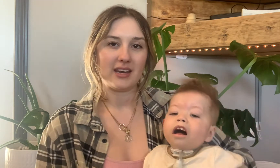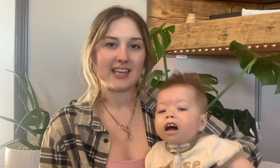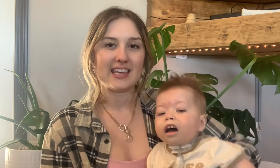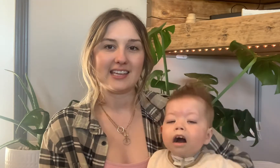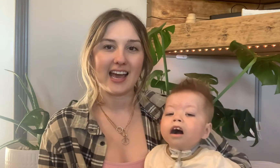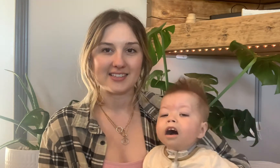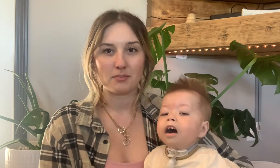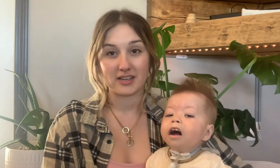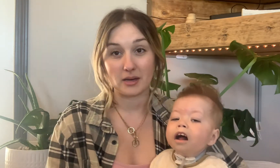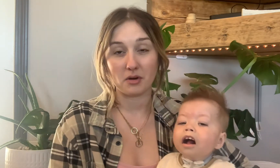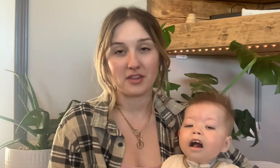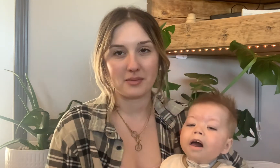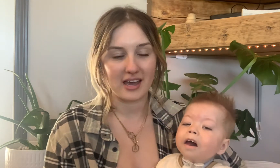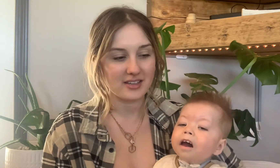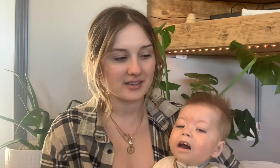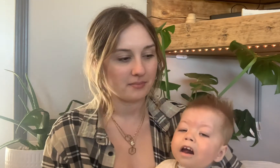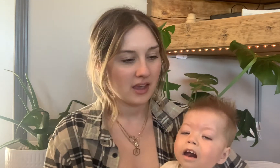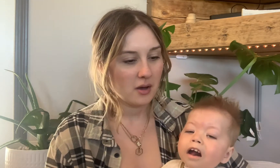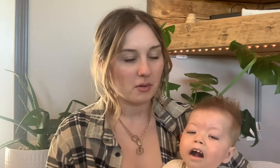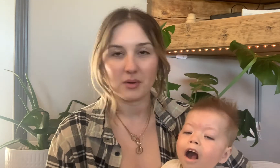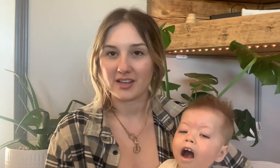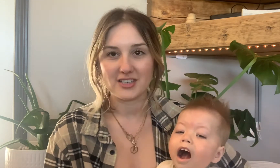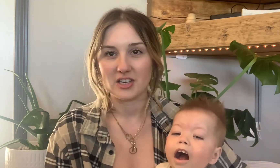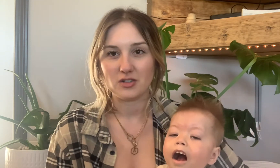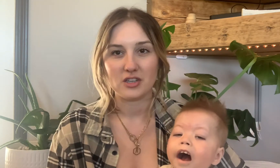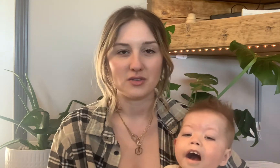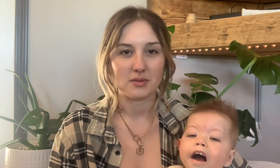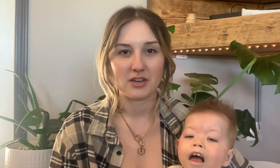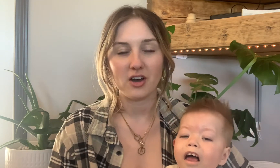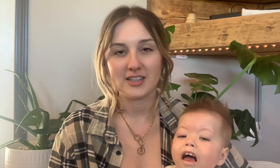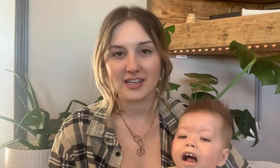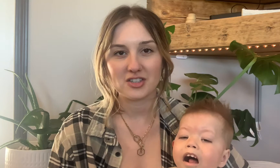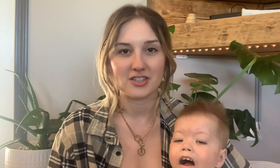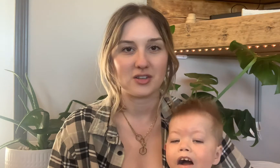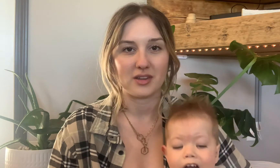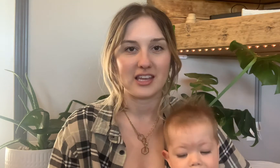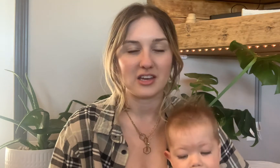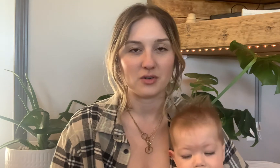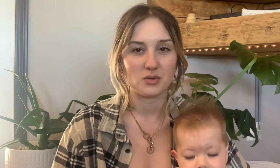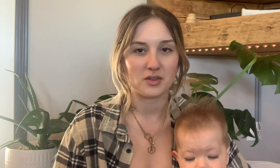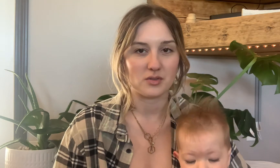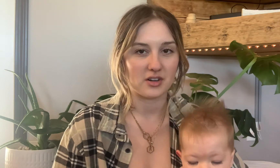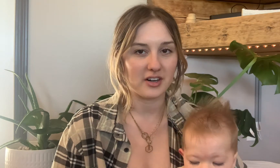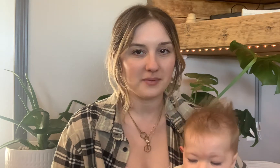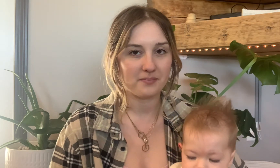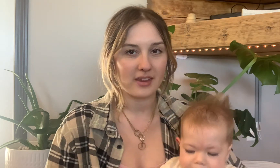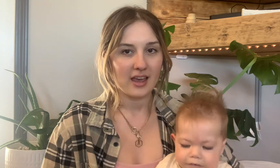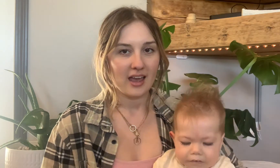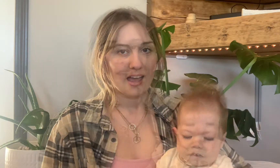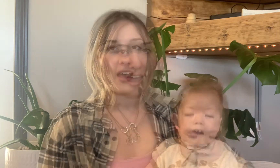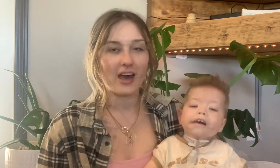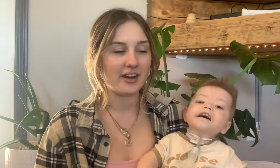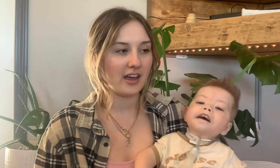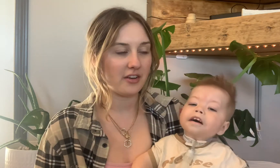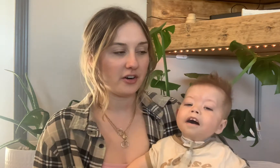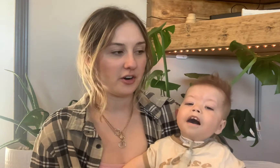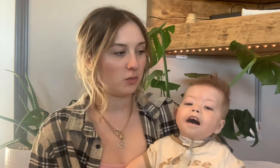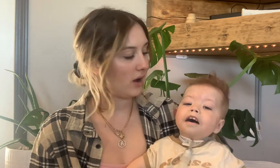he hasn't picked up on them yet. But we'll continue to use them in context just so that he knows what those are. Another one